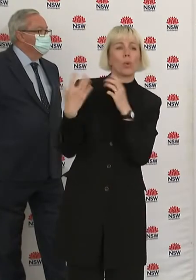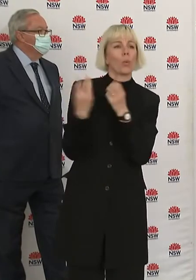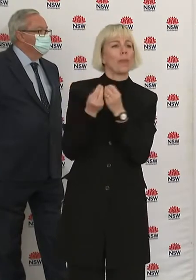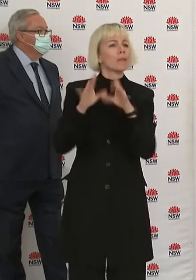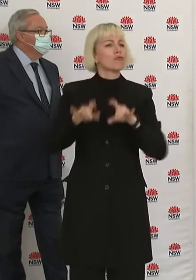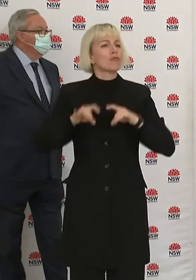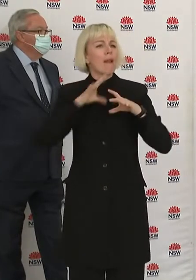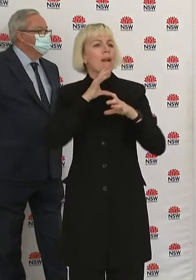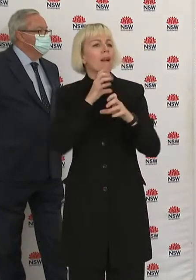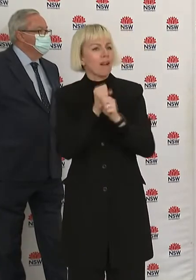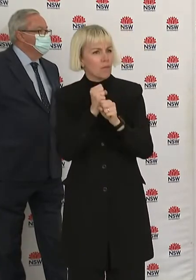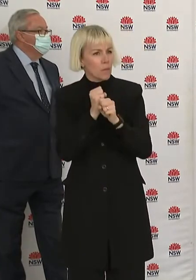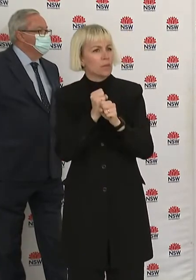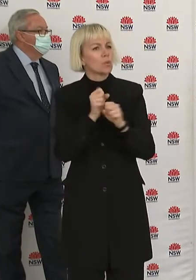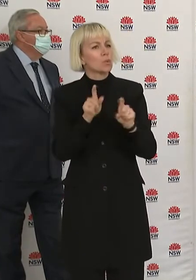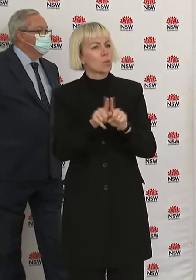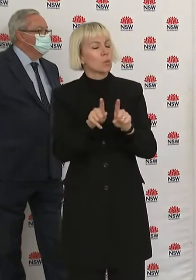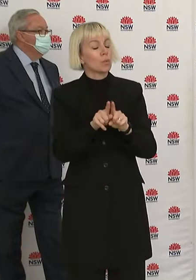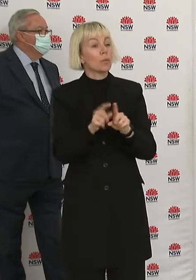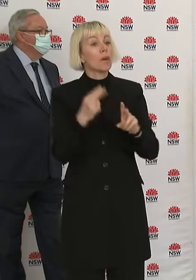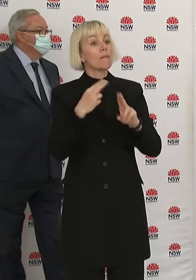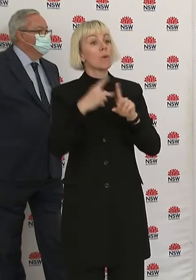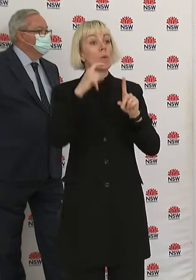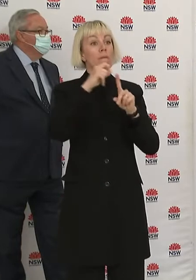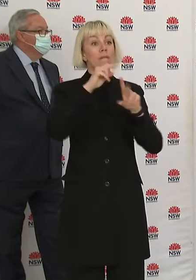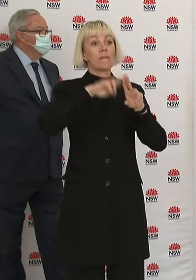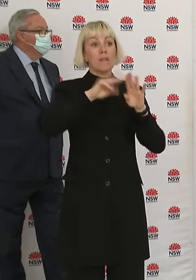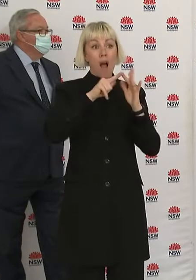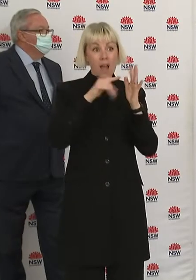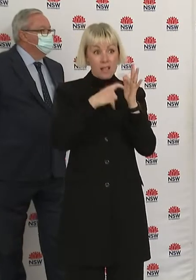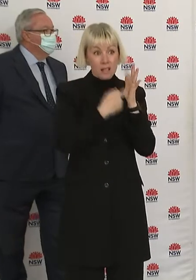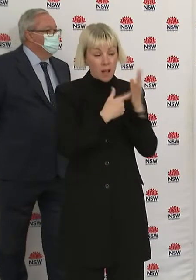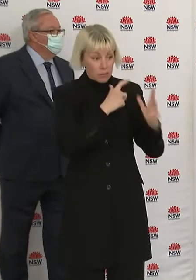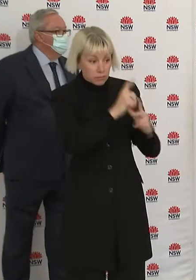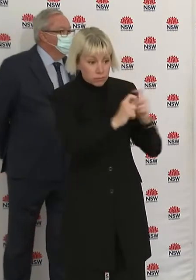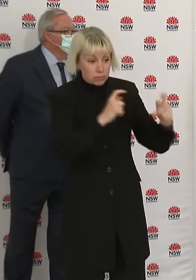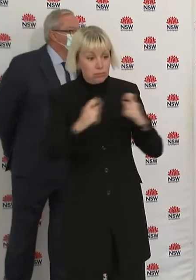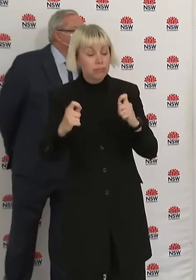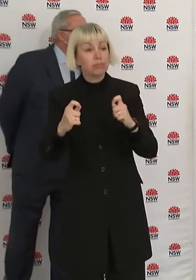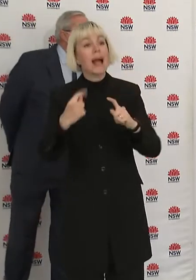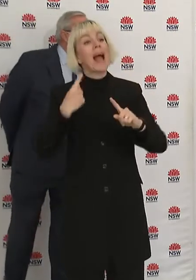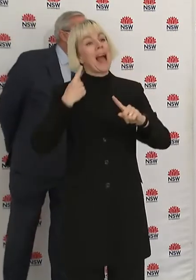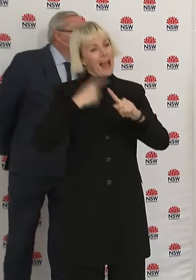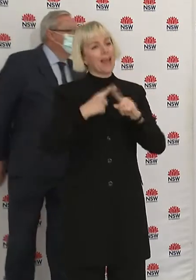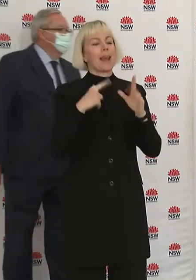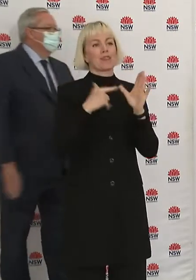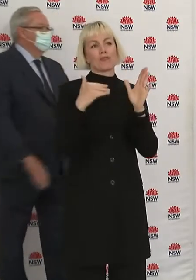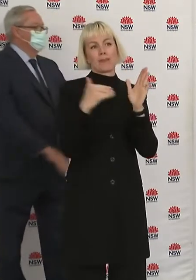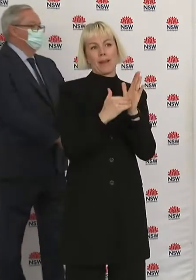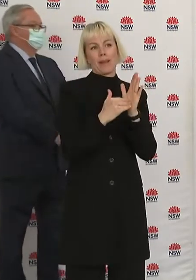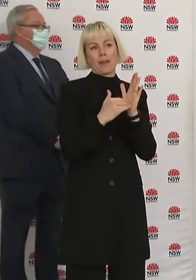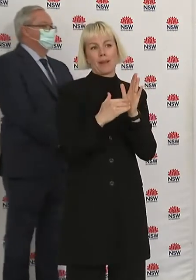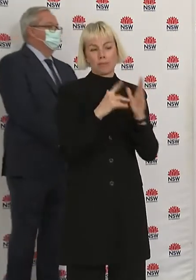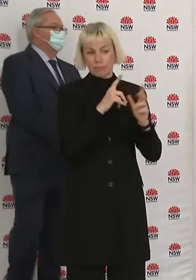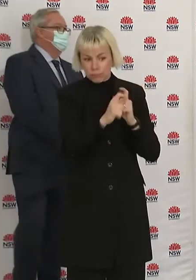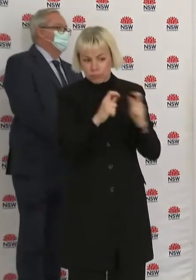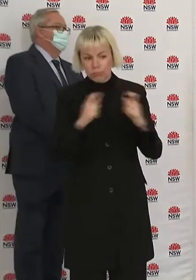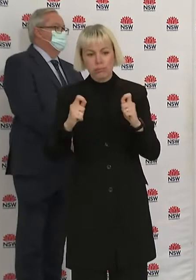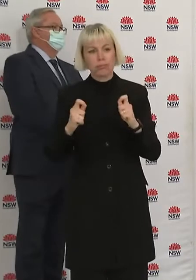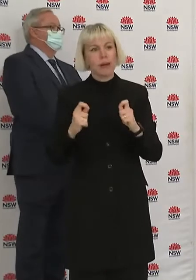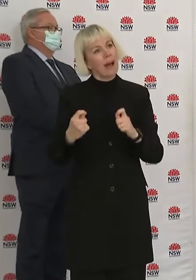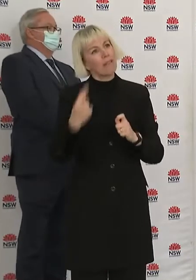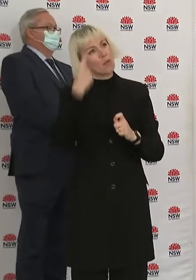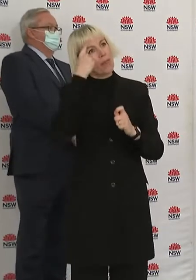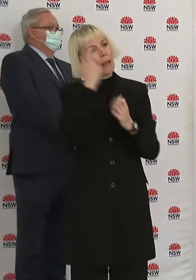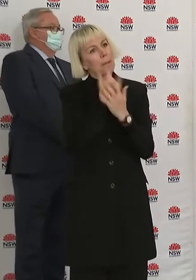of getting Pfizer into arms and getting AstraZeneca into arms, we need to think of all options. I've already indicated to